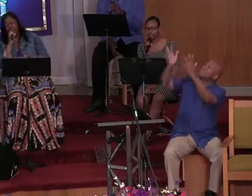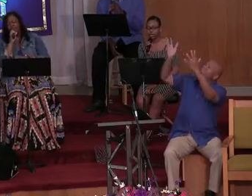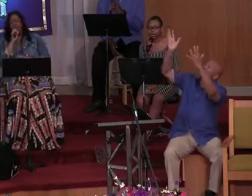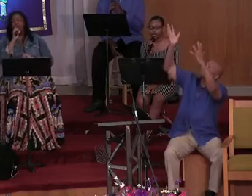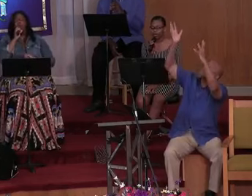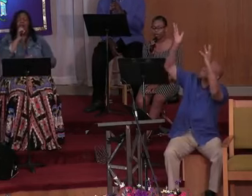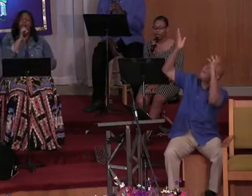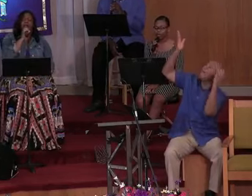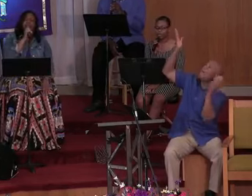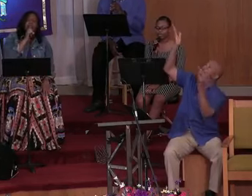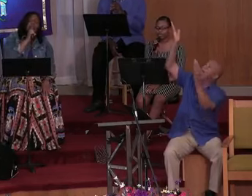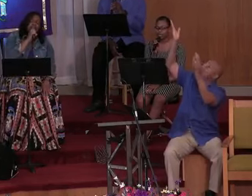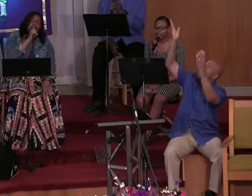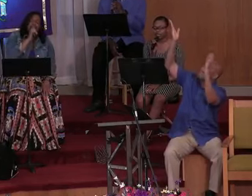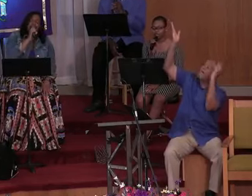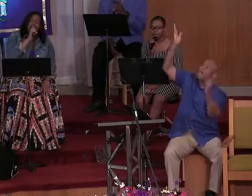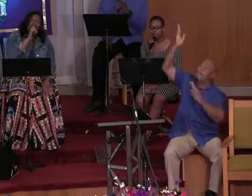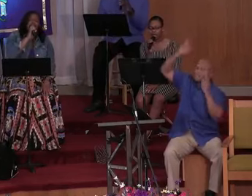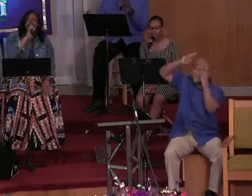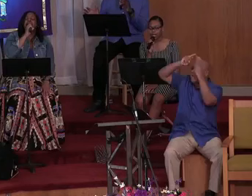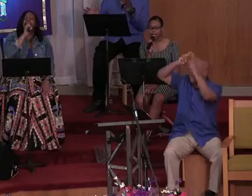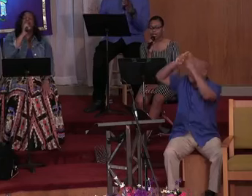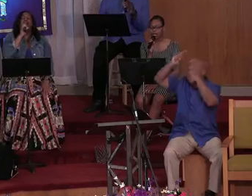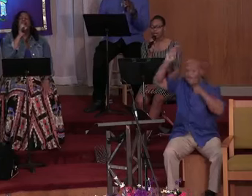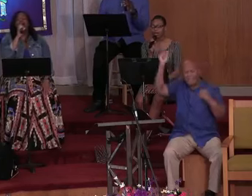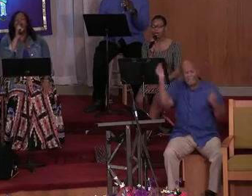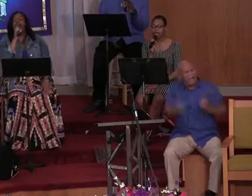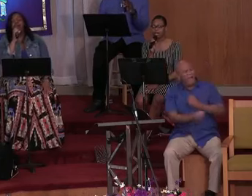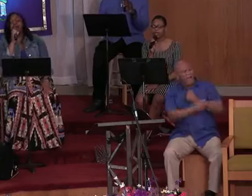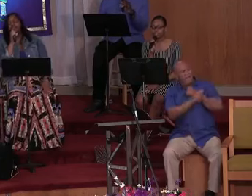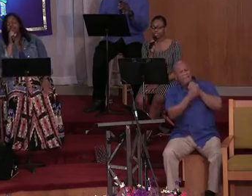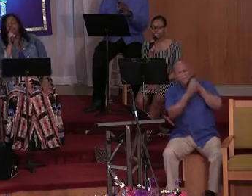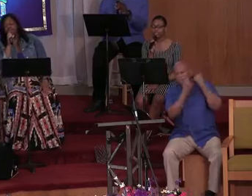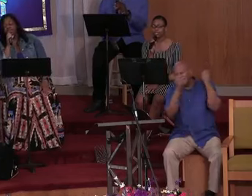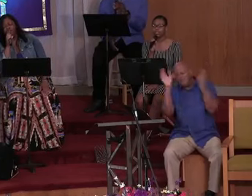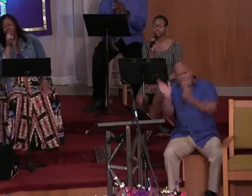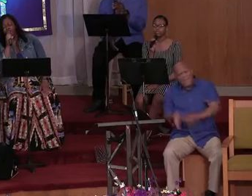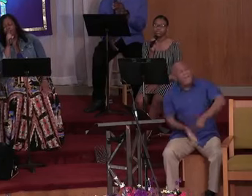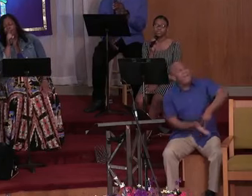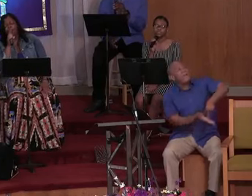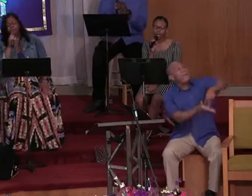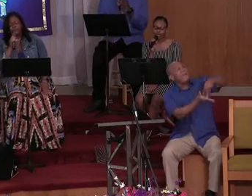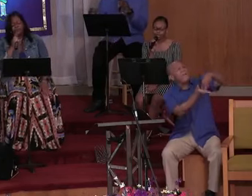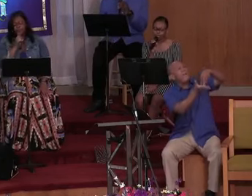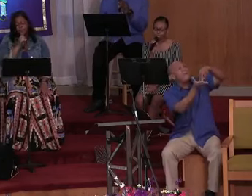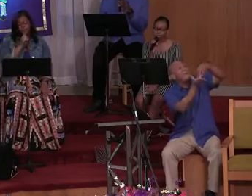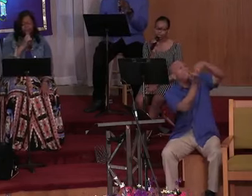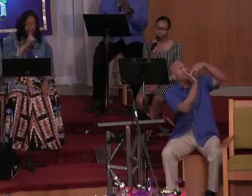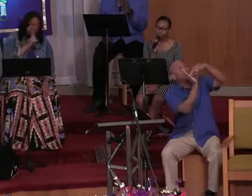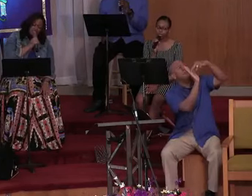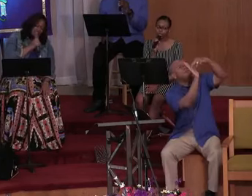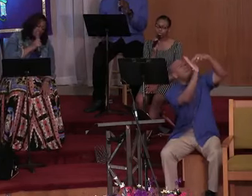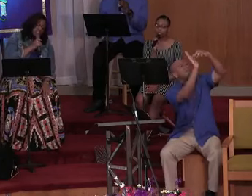praise your name. I love to lift you up.